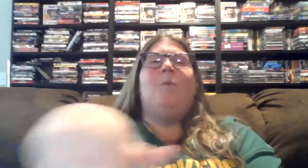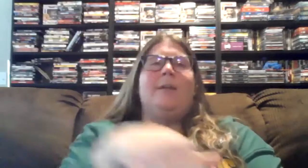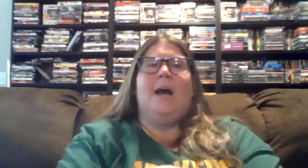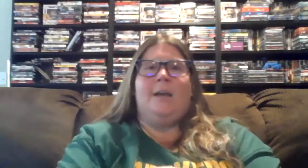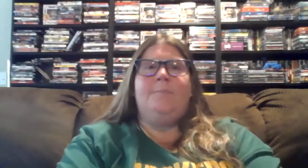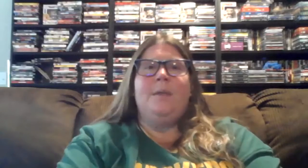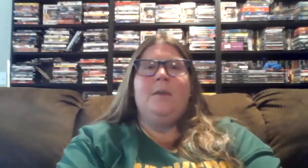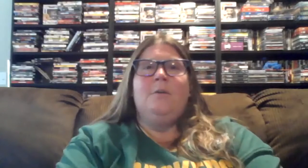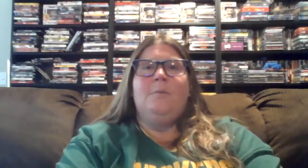what time.